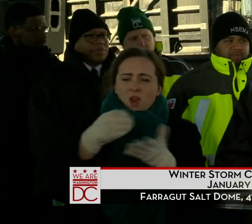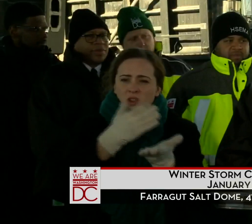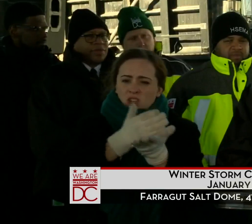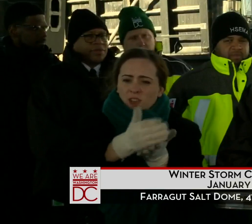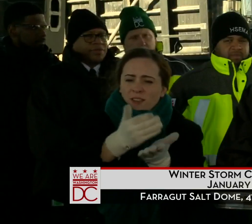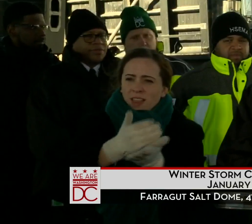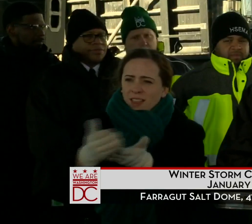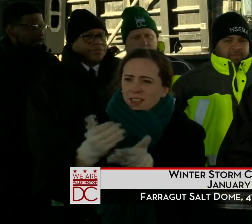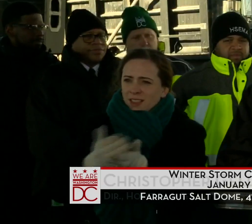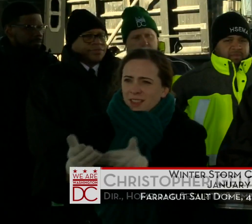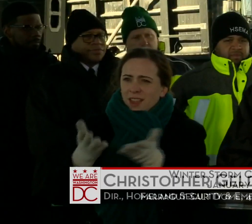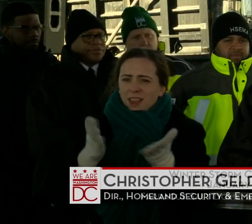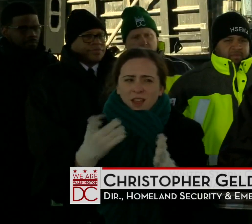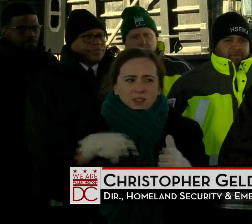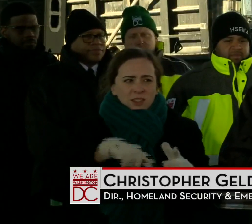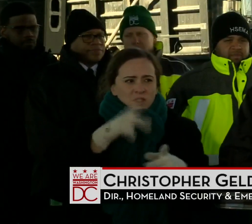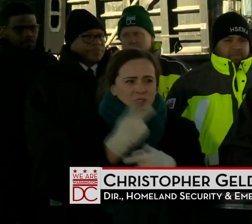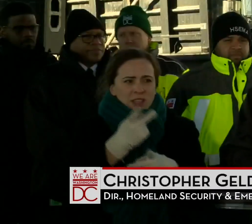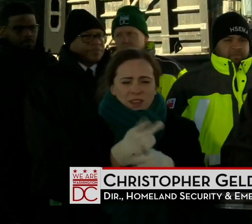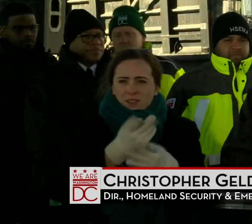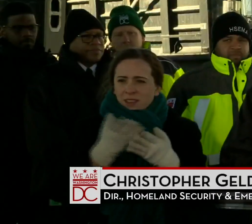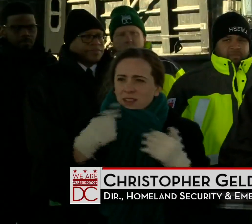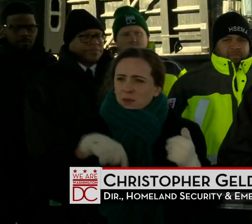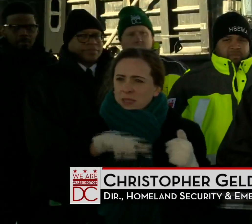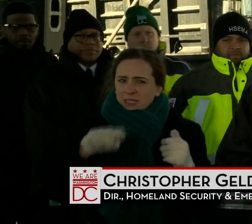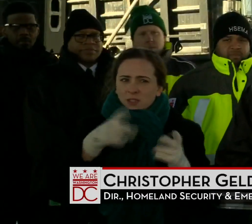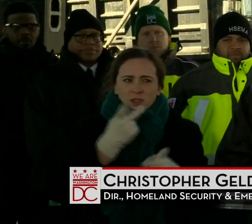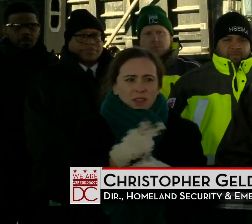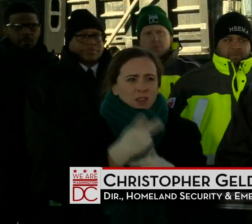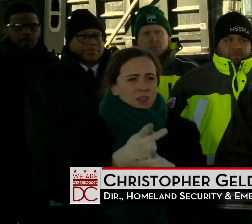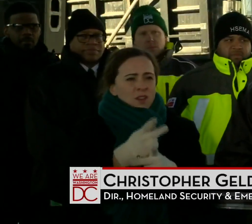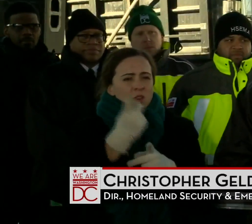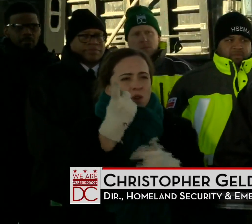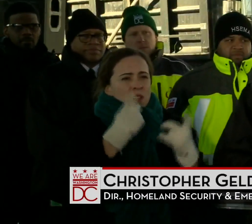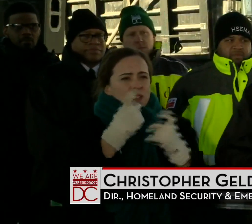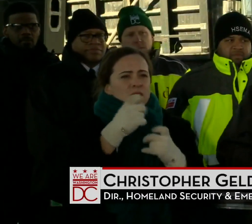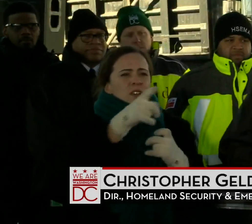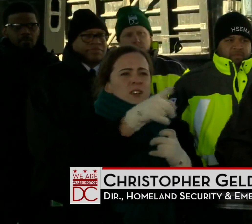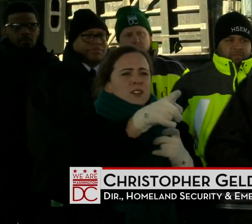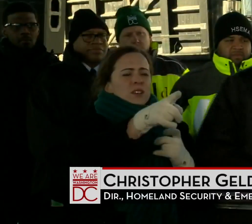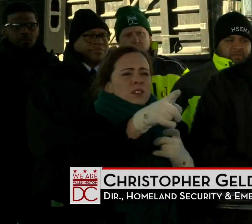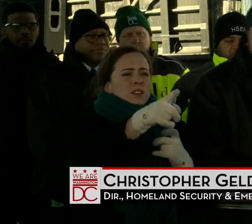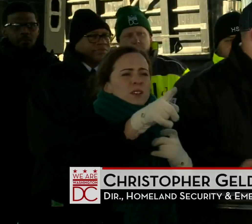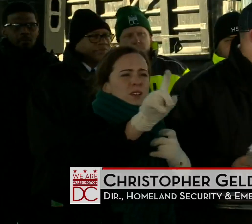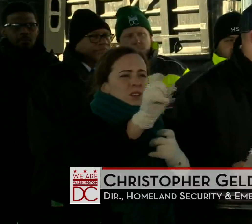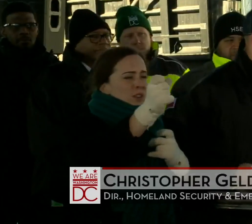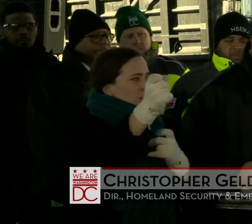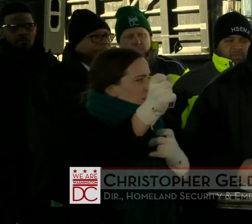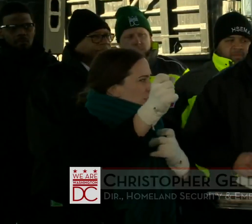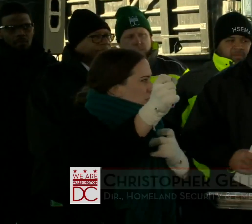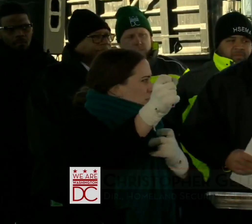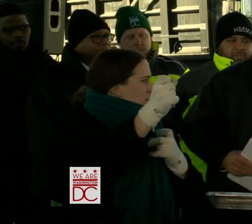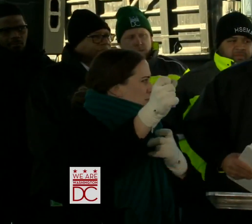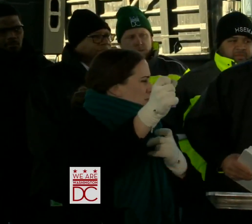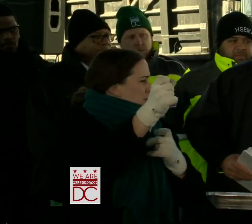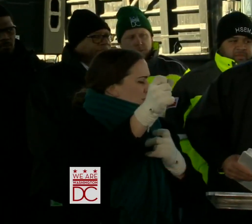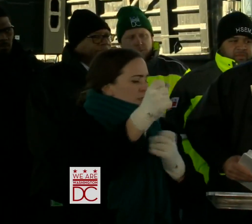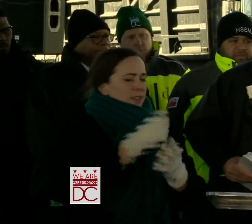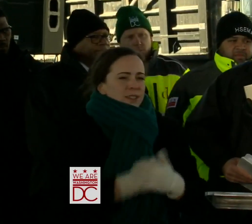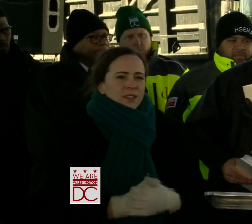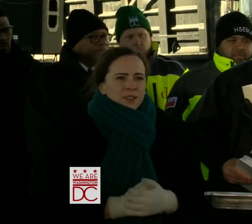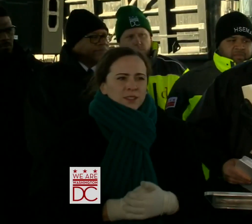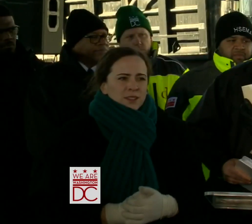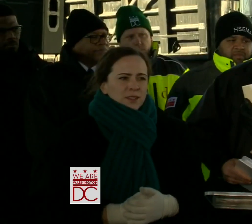That allows us to take care of the things we need to take care of. Any questions? 1 second. 1 second. Sorry.